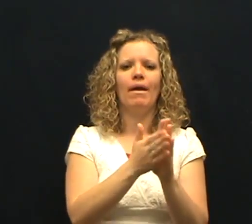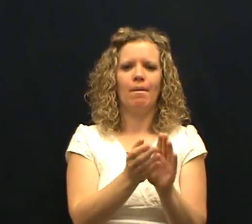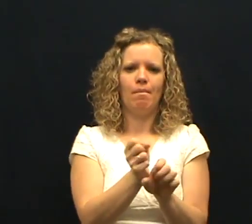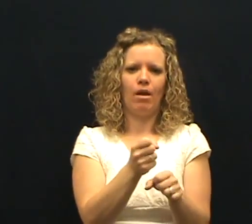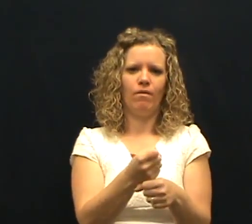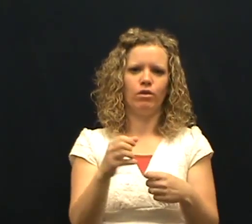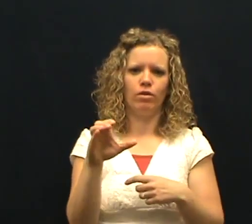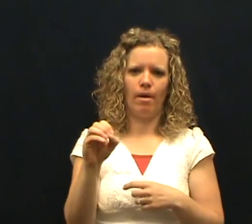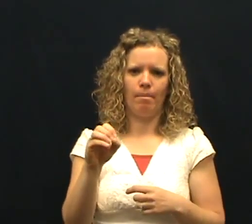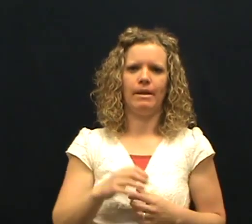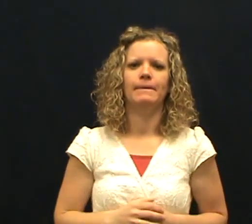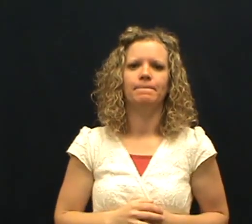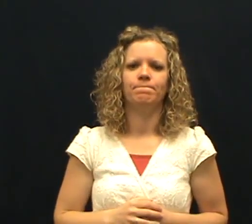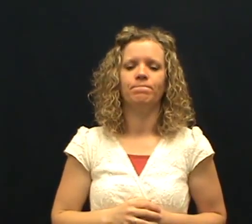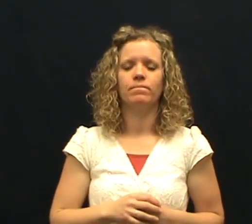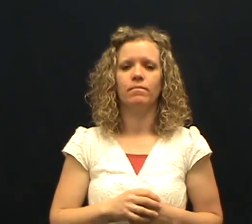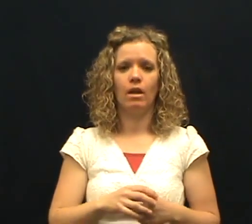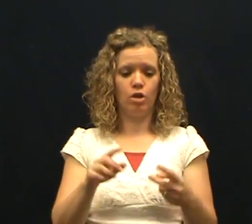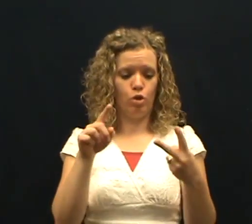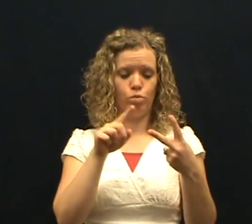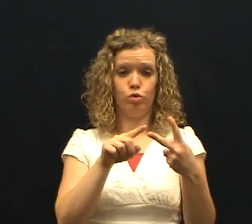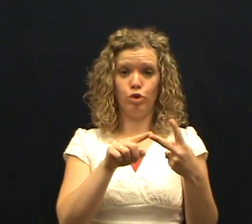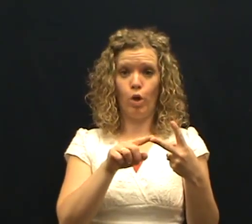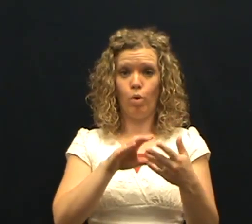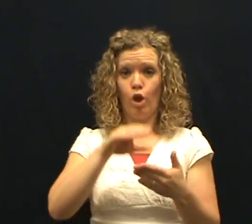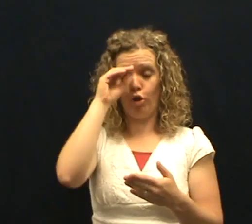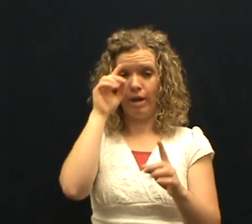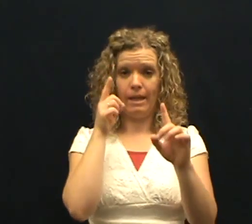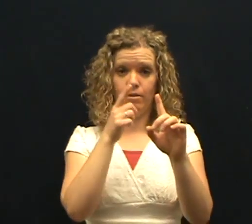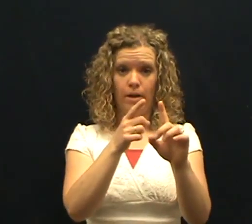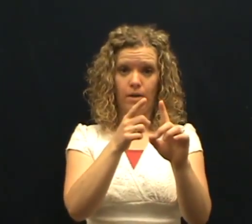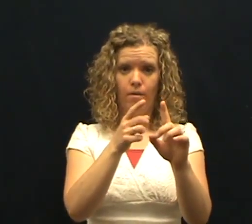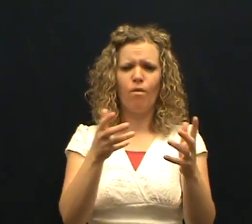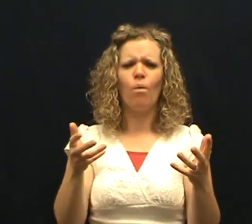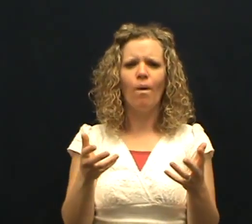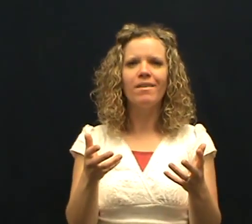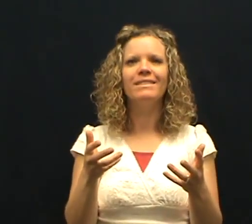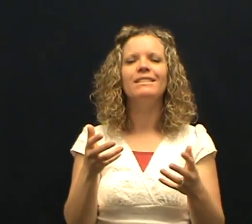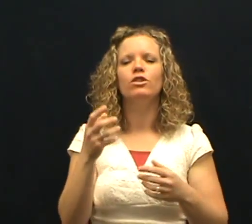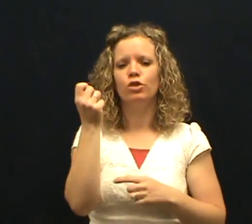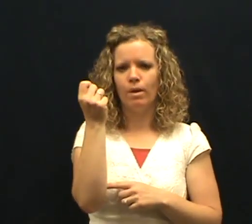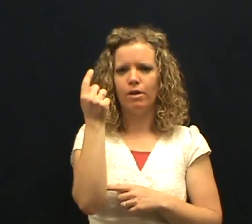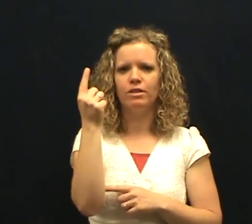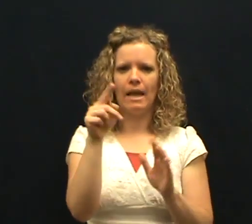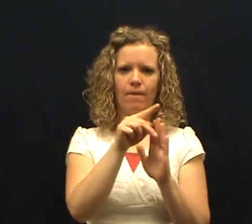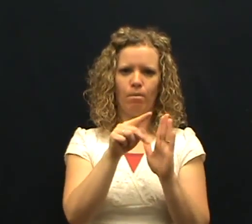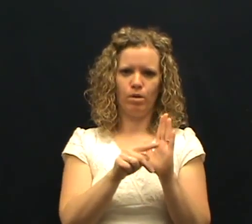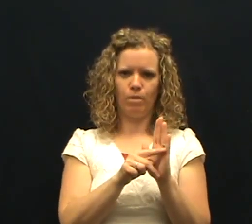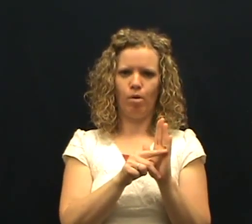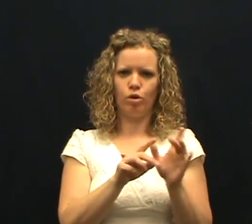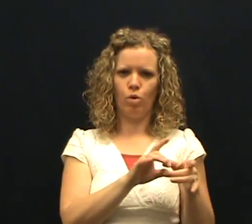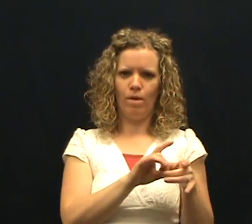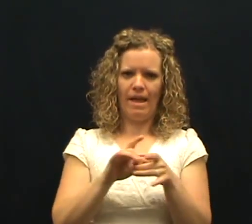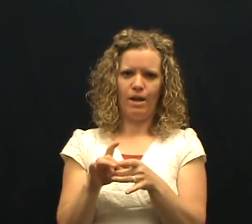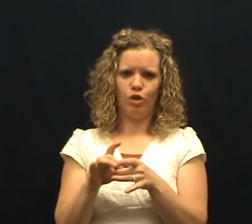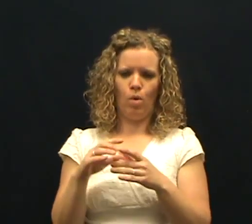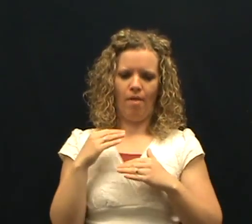So learning objective number 2 is to better understand the principles and the limitations of this thing we call internal